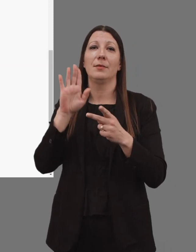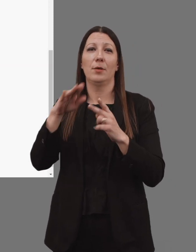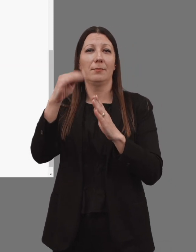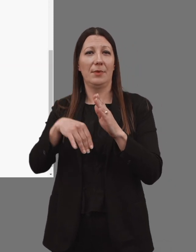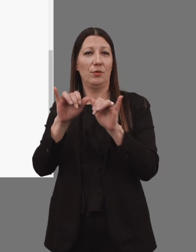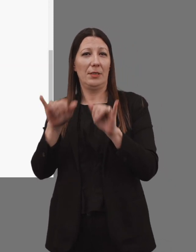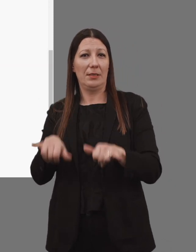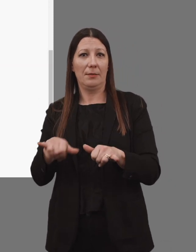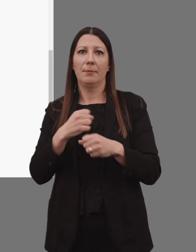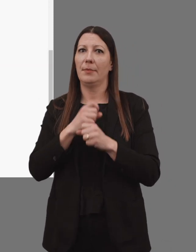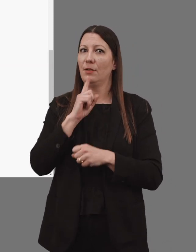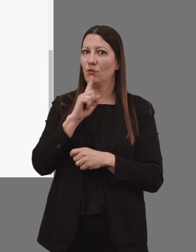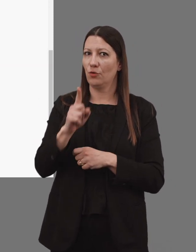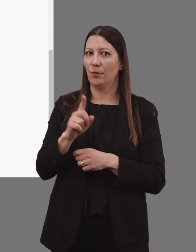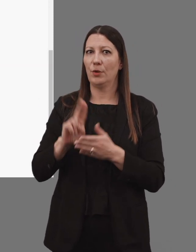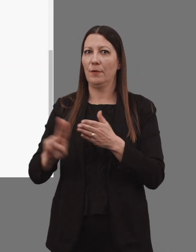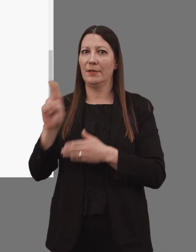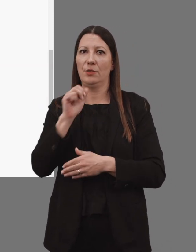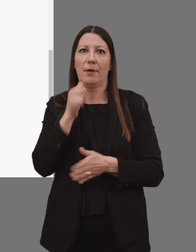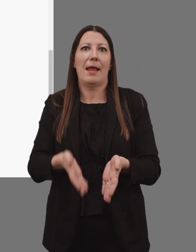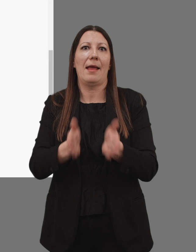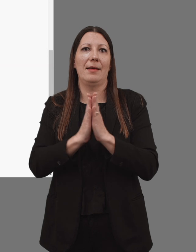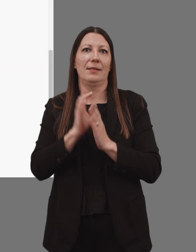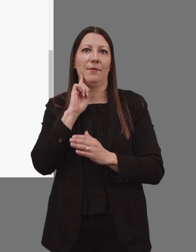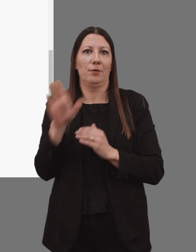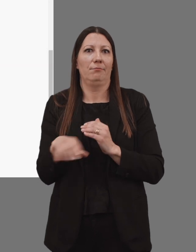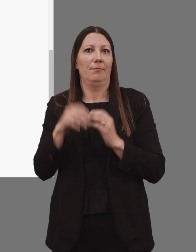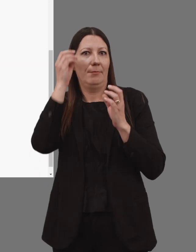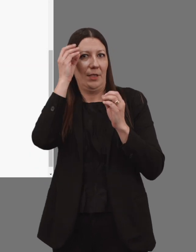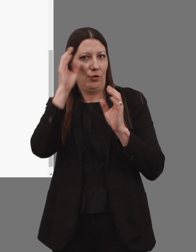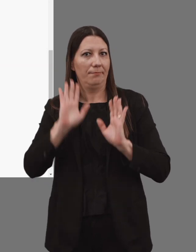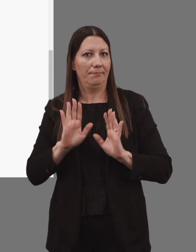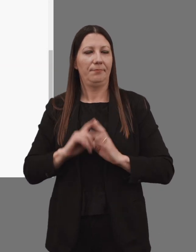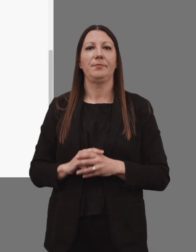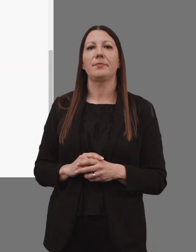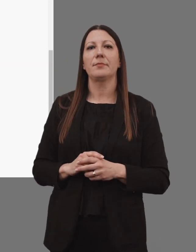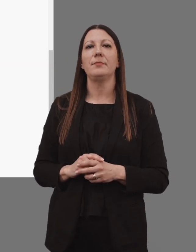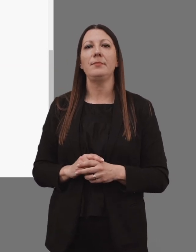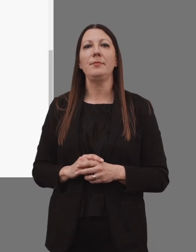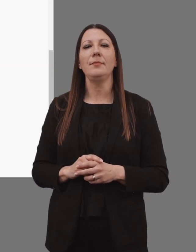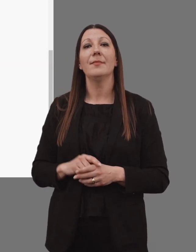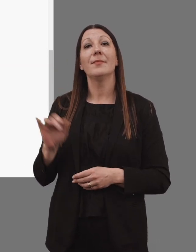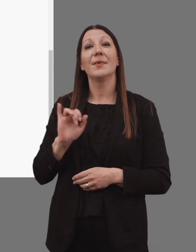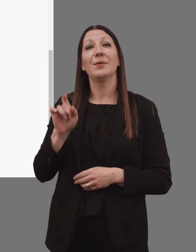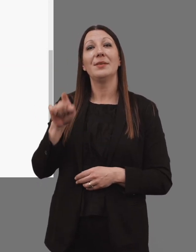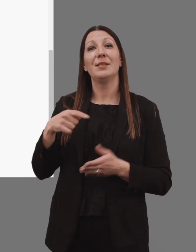clarifications required by the admissions office. You also need to pay the application